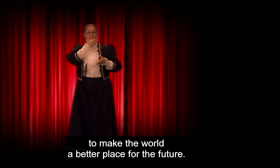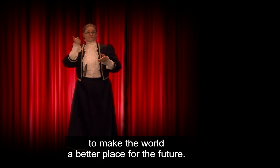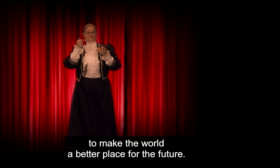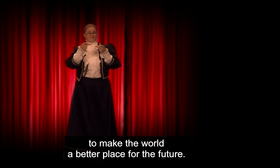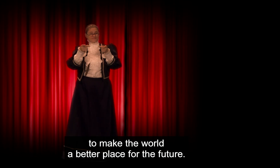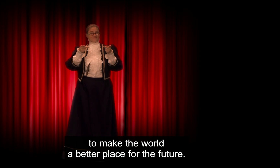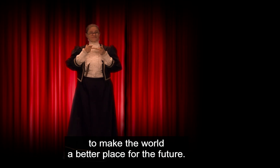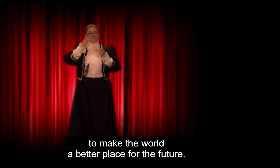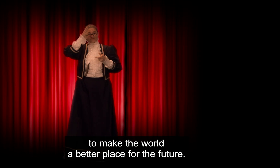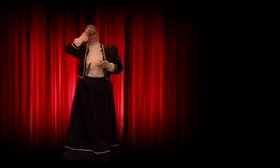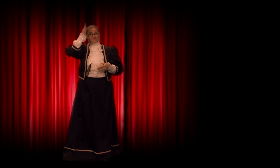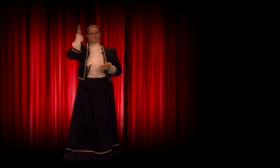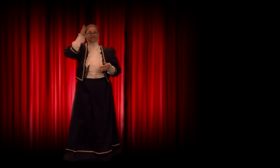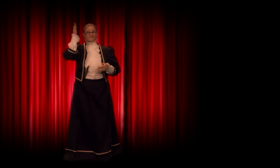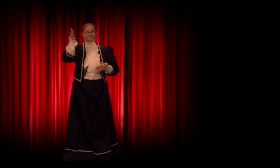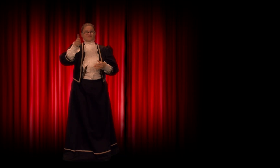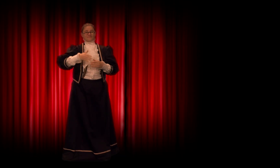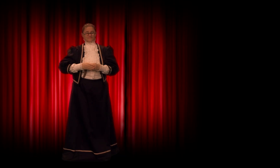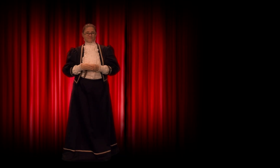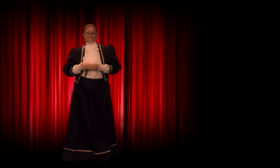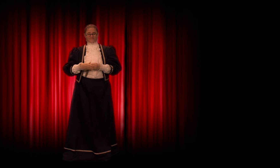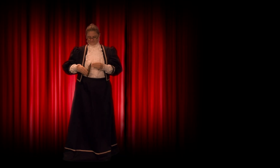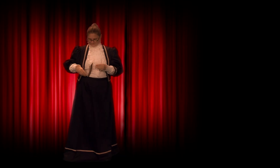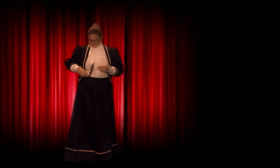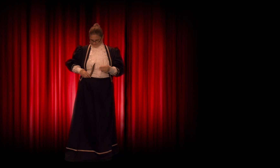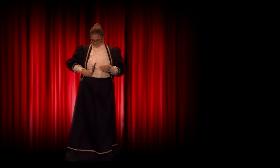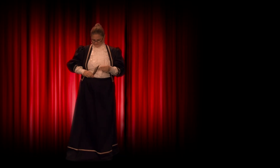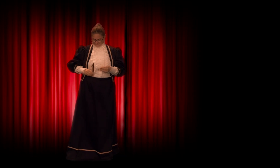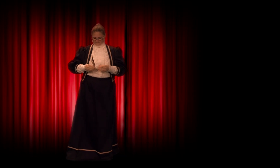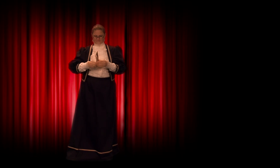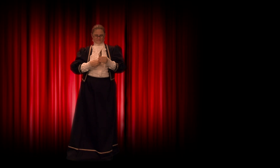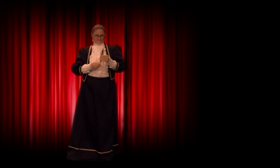better place for the future.